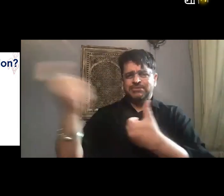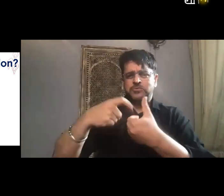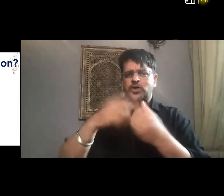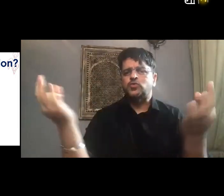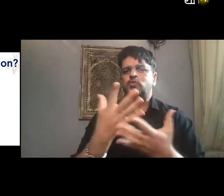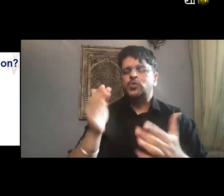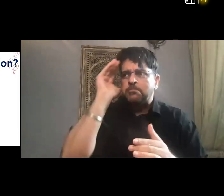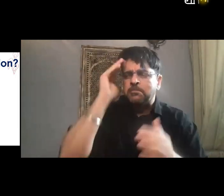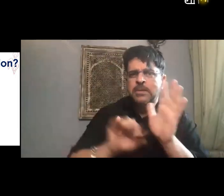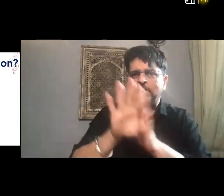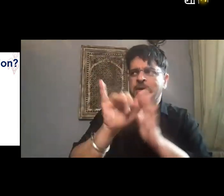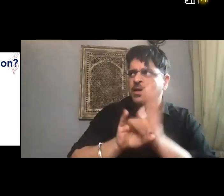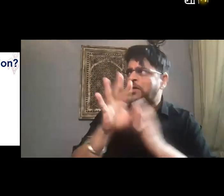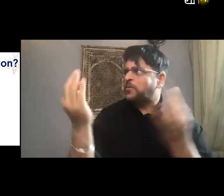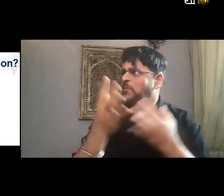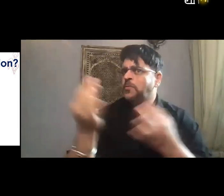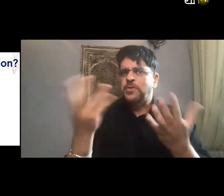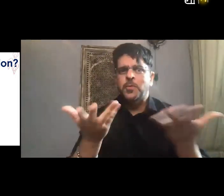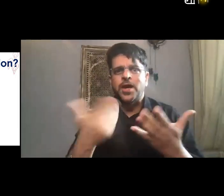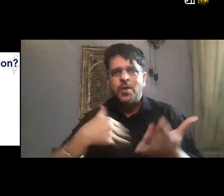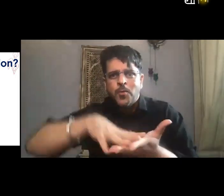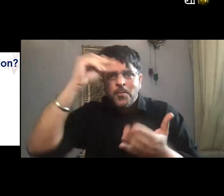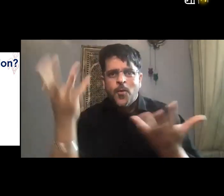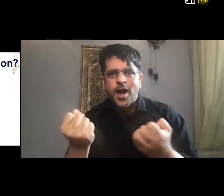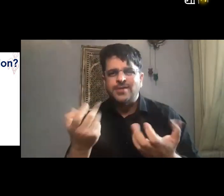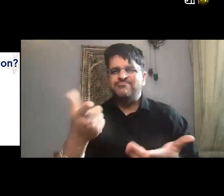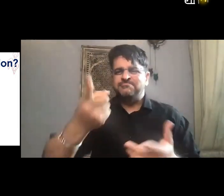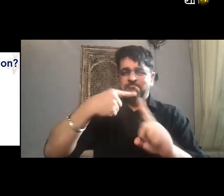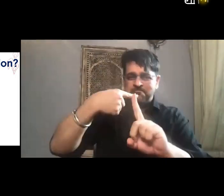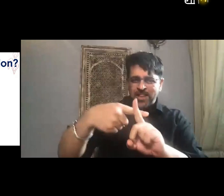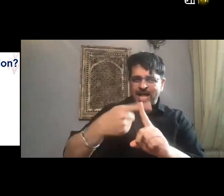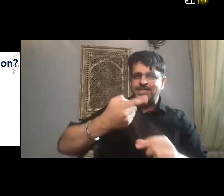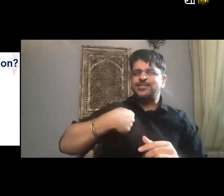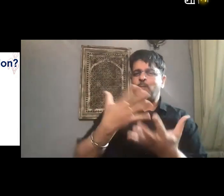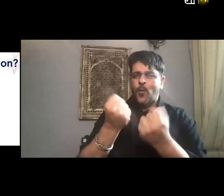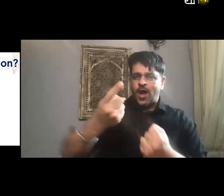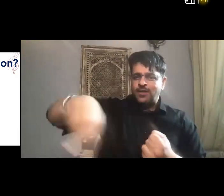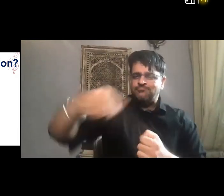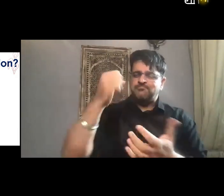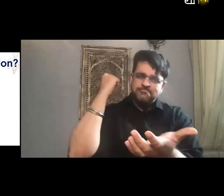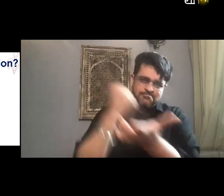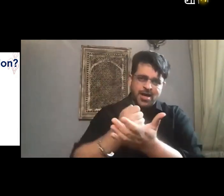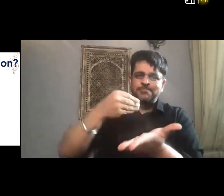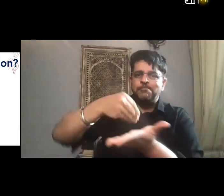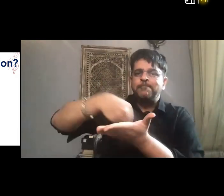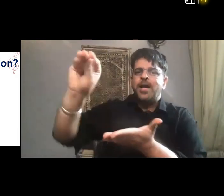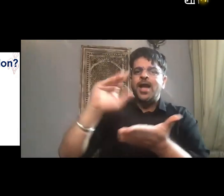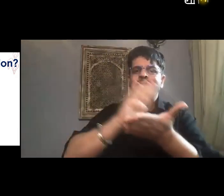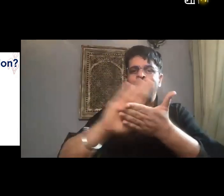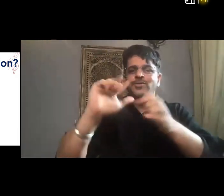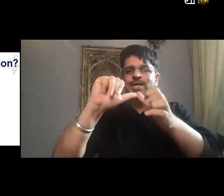Some of you, many people who have joined this, maybe you are new to this particular place and you want to know what is Here a Million all